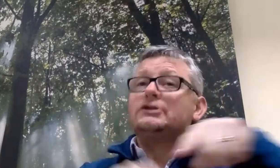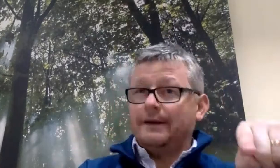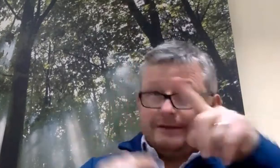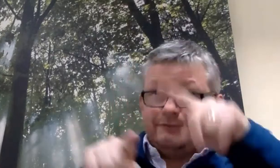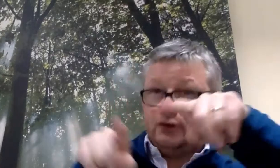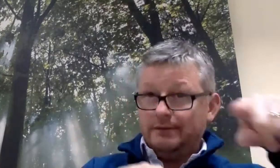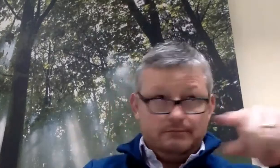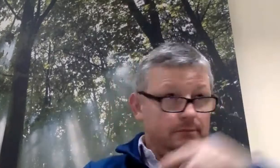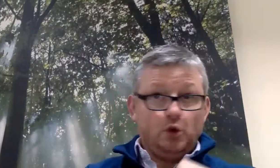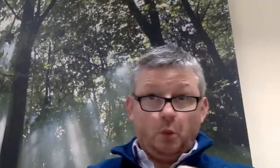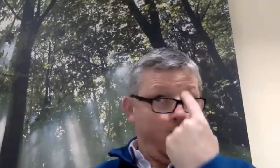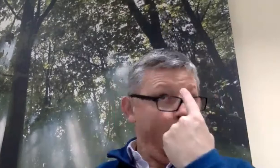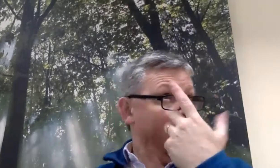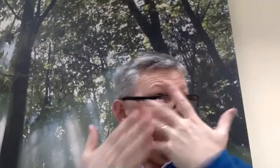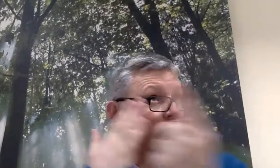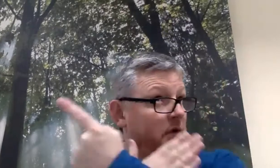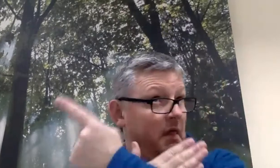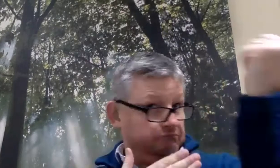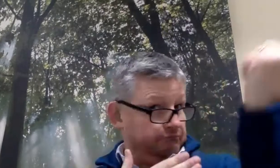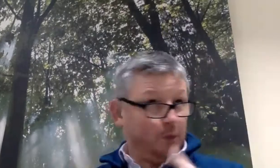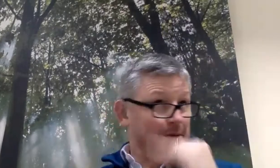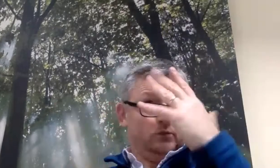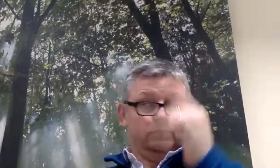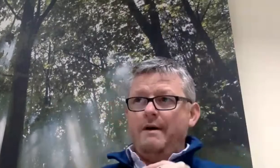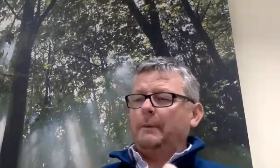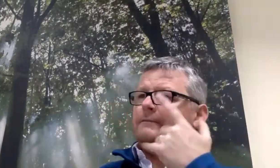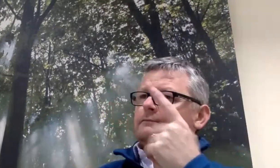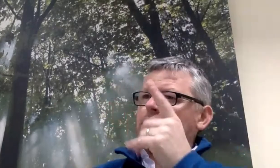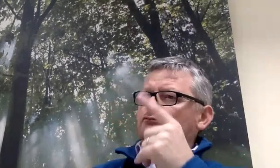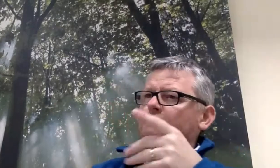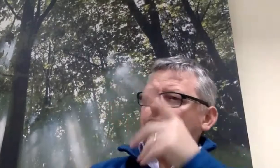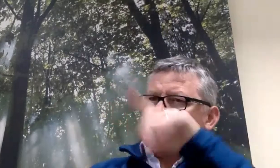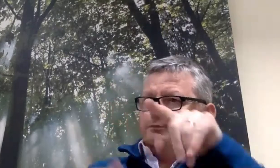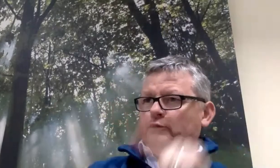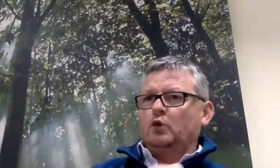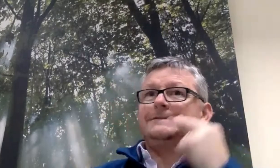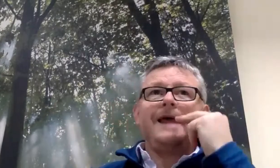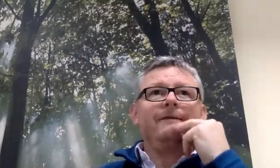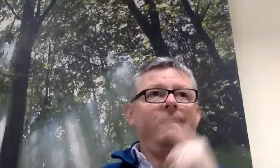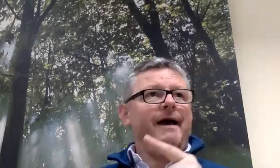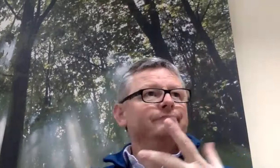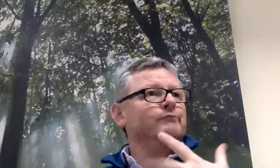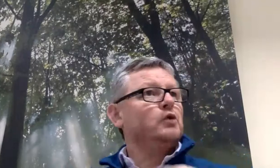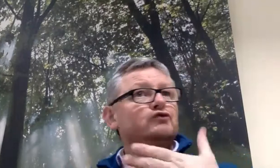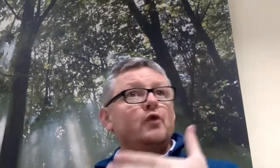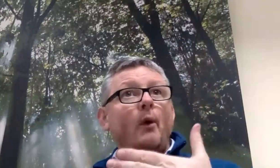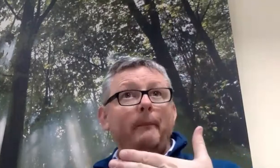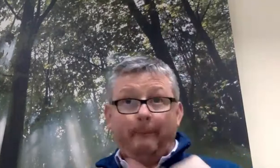ITV is a company that is absolutely committed to the idea of diversity, and SignPost itself is a unique